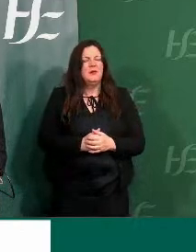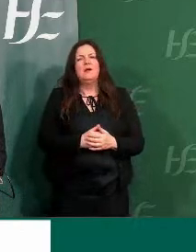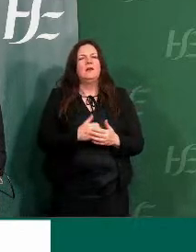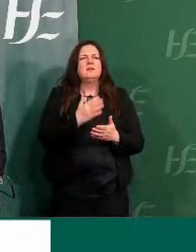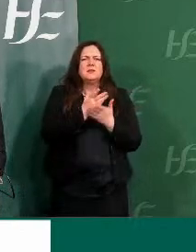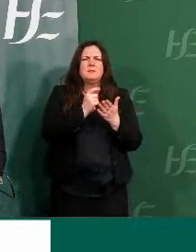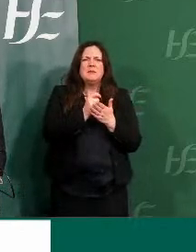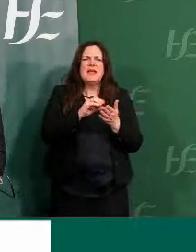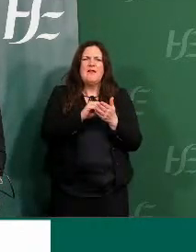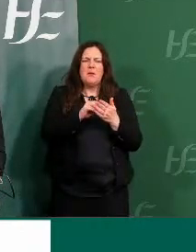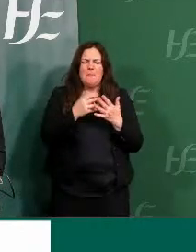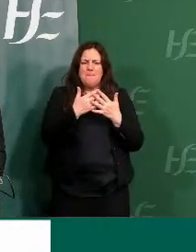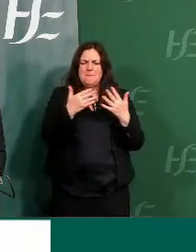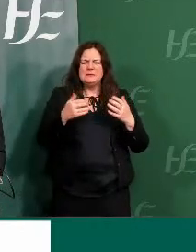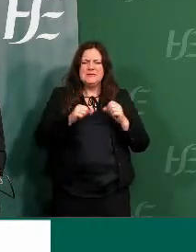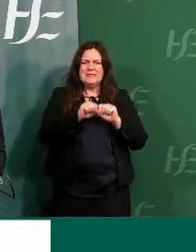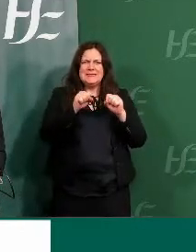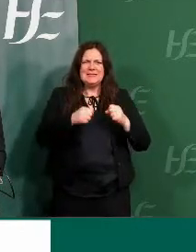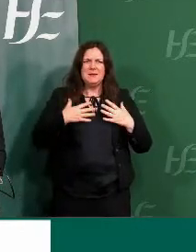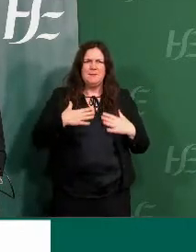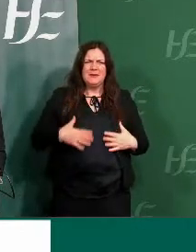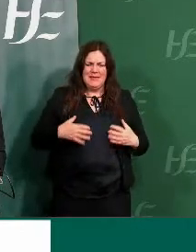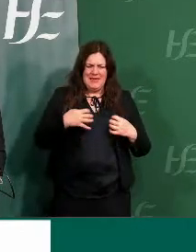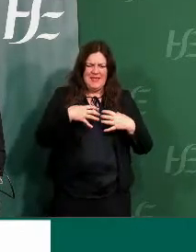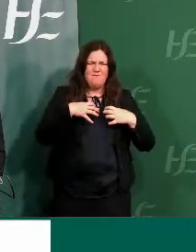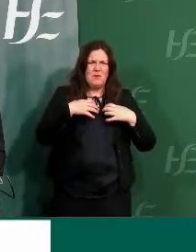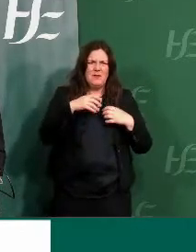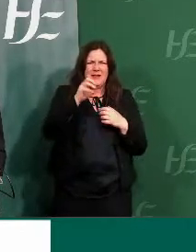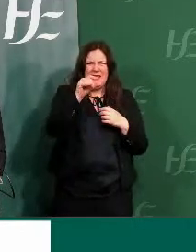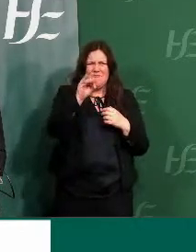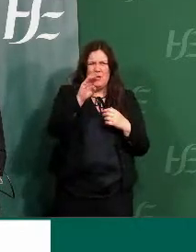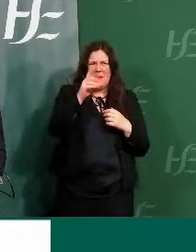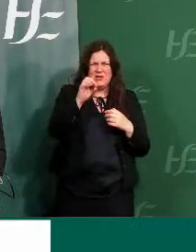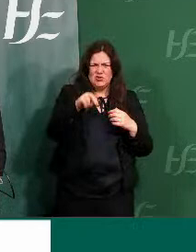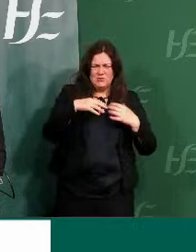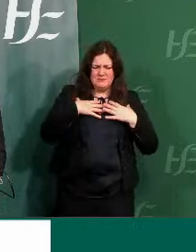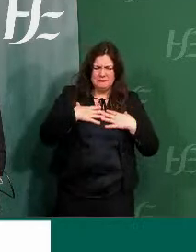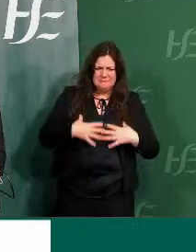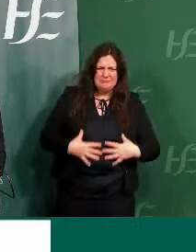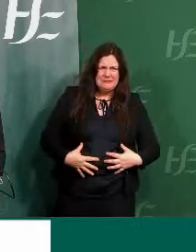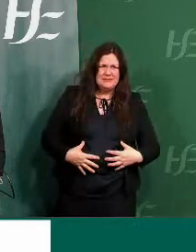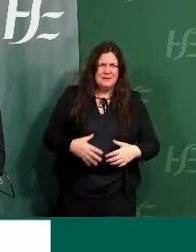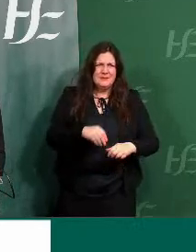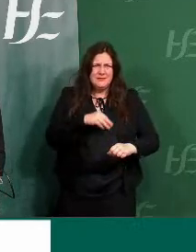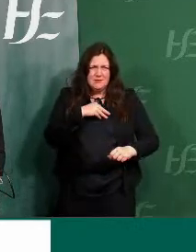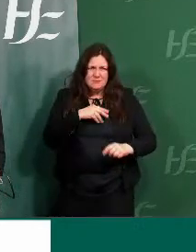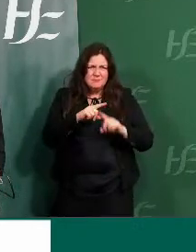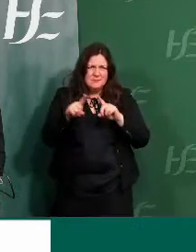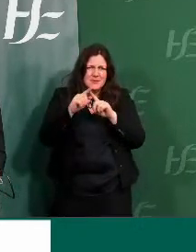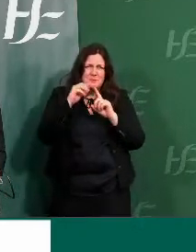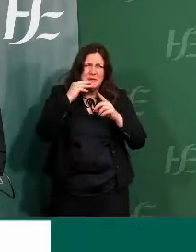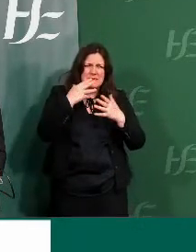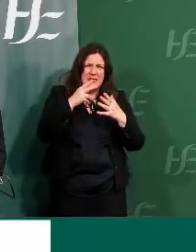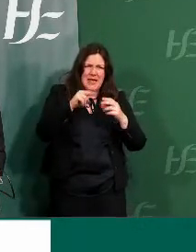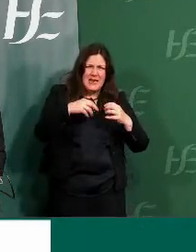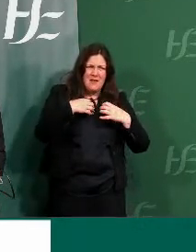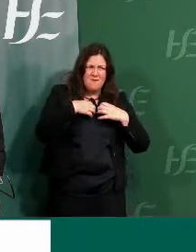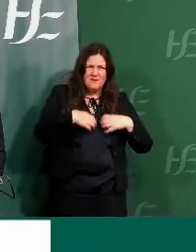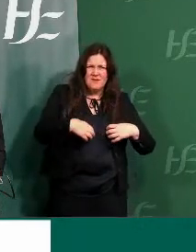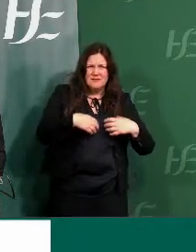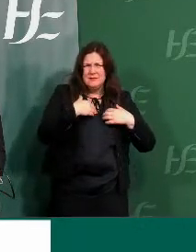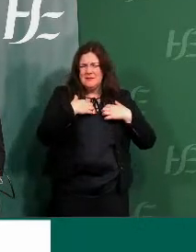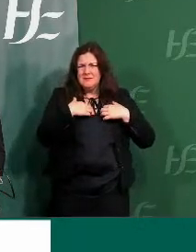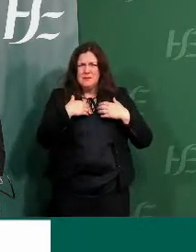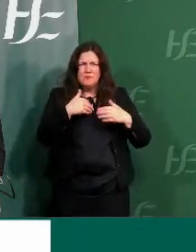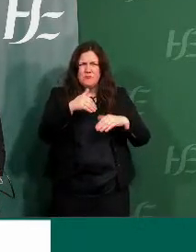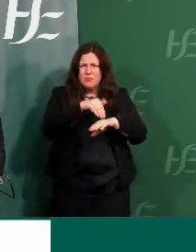inflammatory syndrome in children. And of course, if children are vaccinated, that reduces the chance of them catching COVID-19 disease and therefore